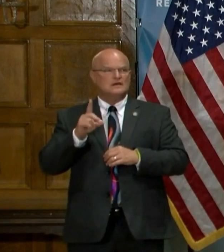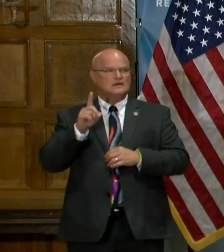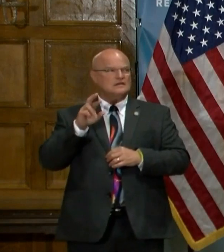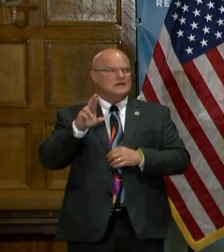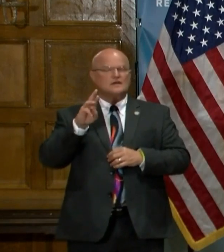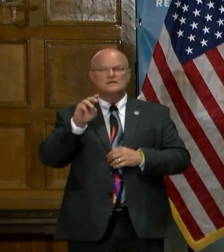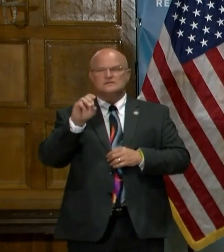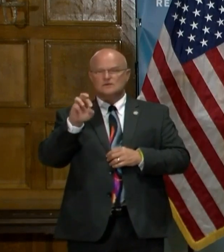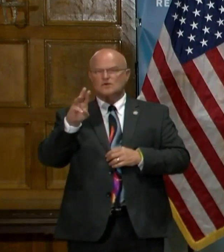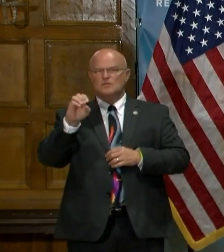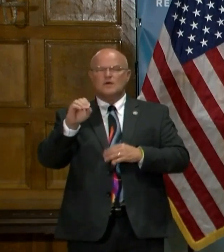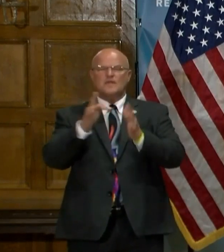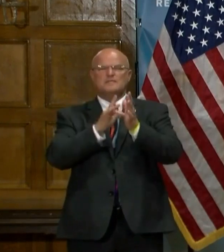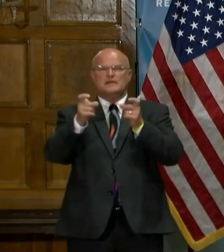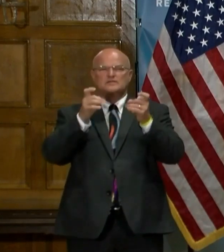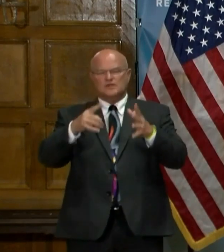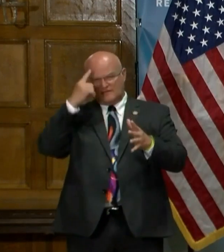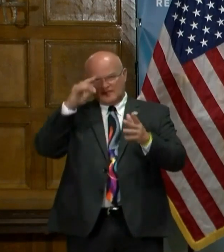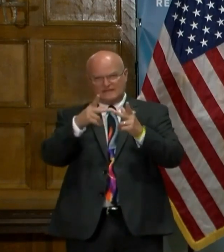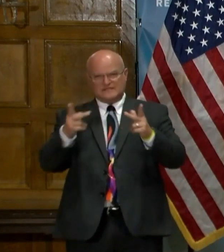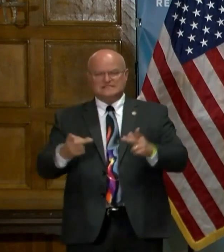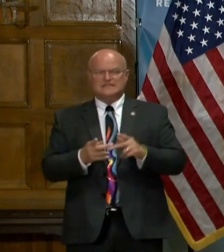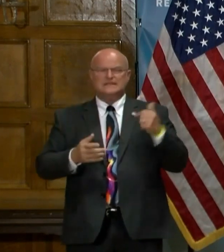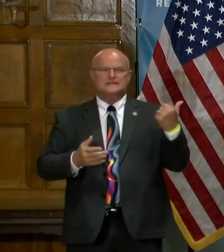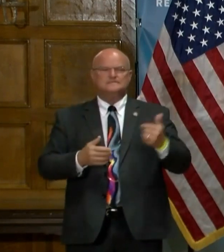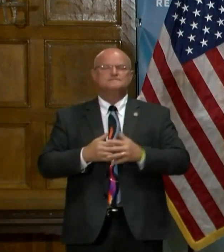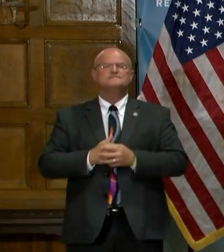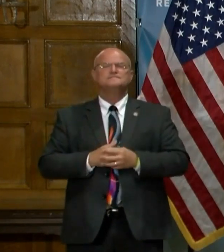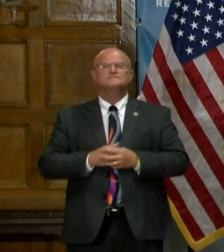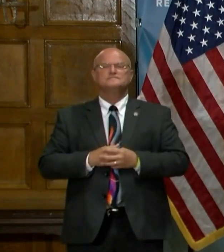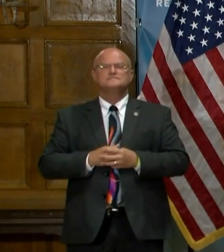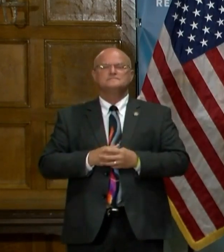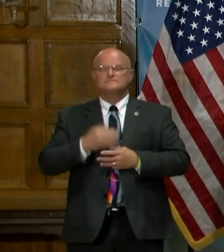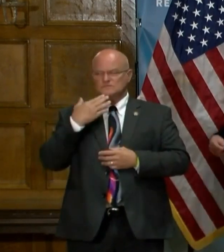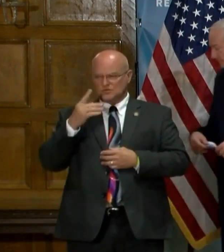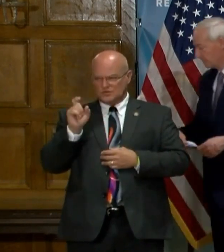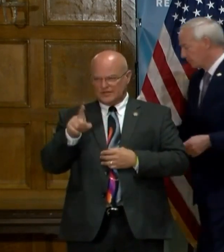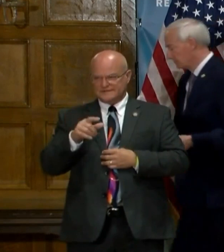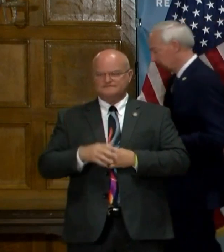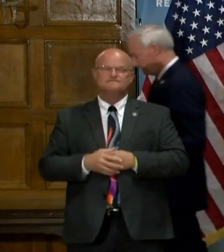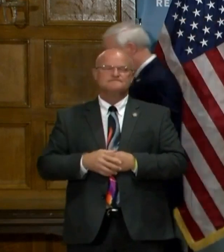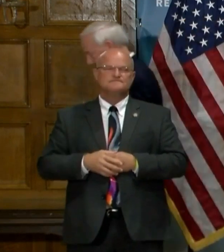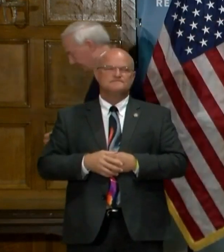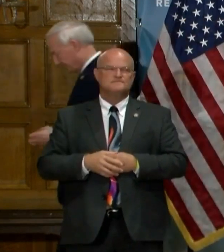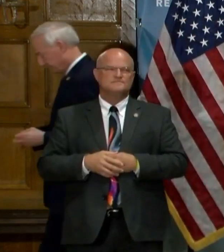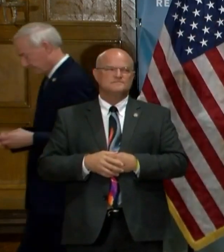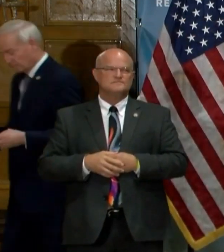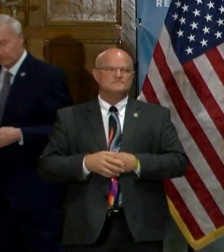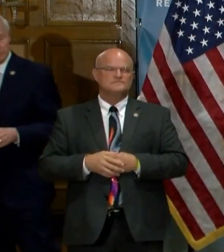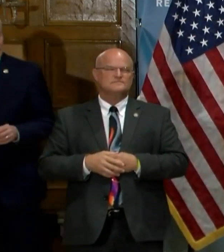Romero? What? Medical director. Yep. I think that.